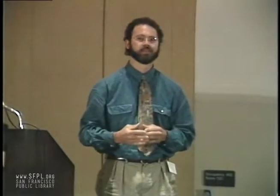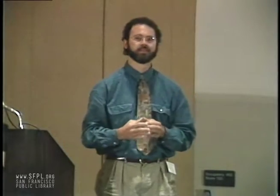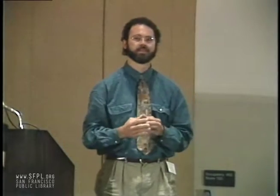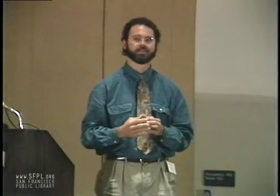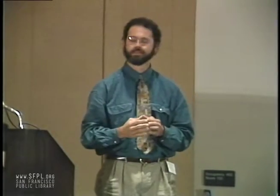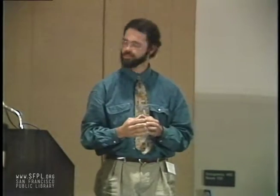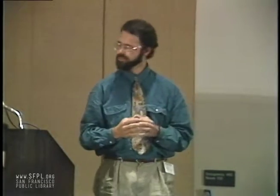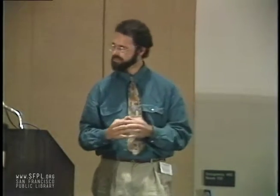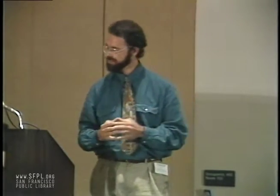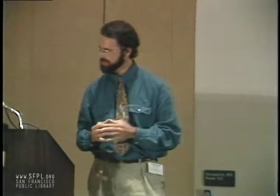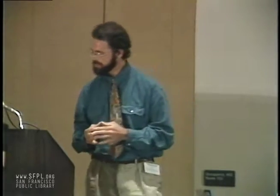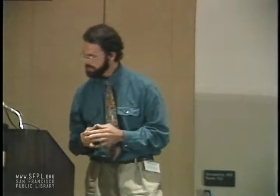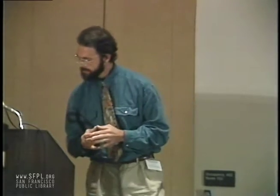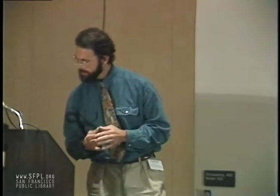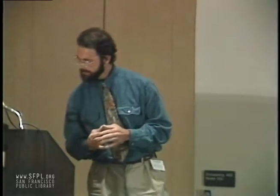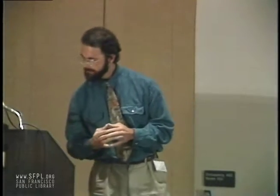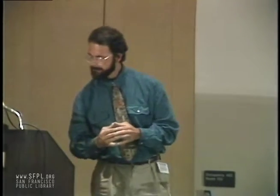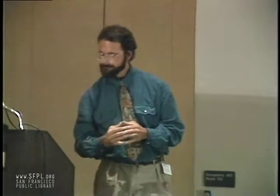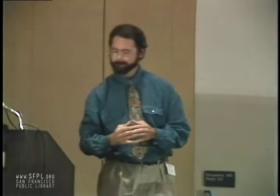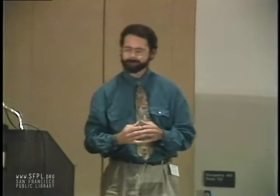historically and currently.